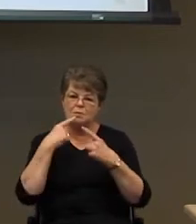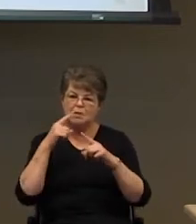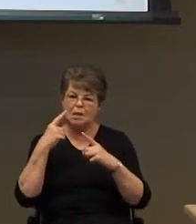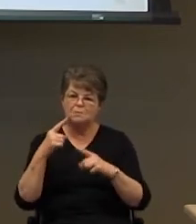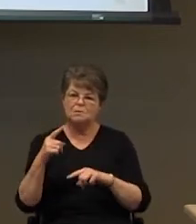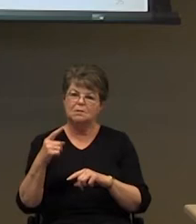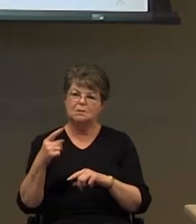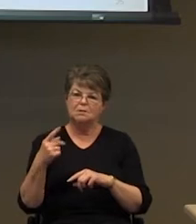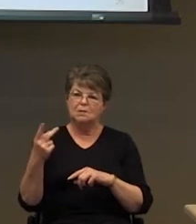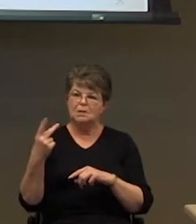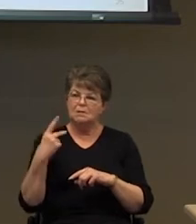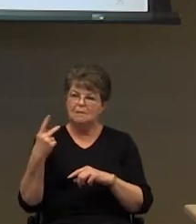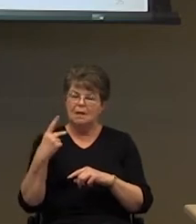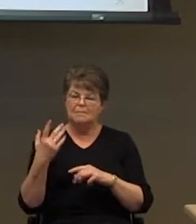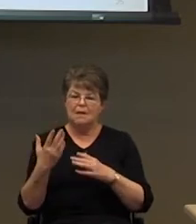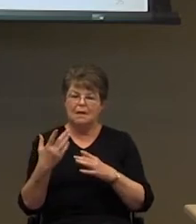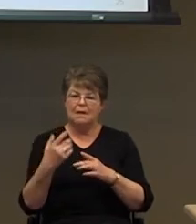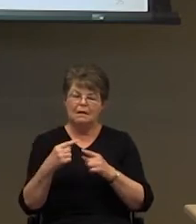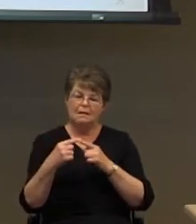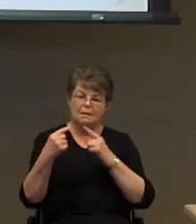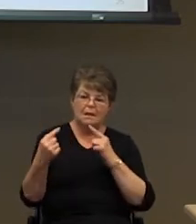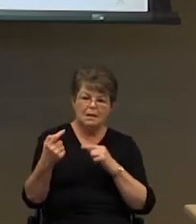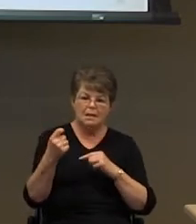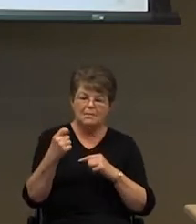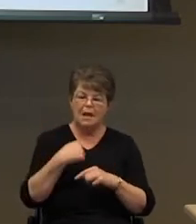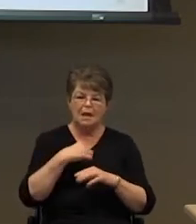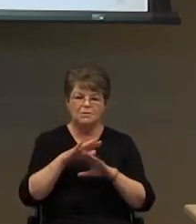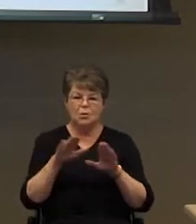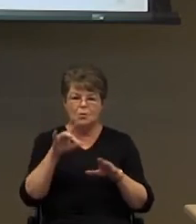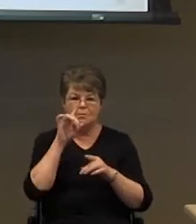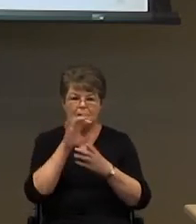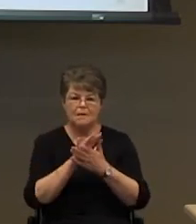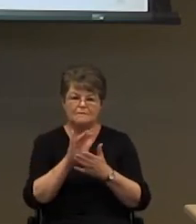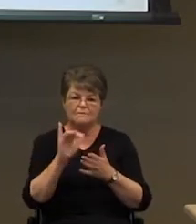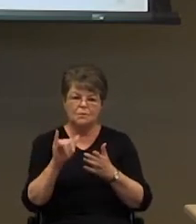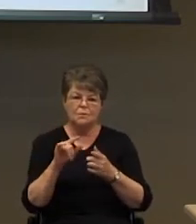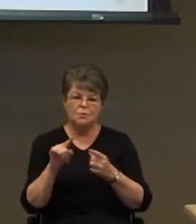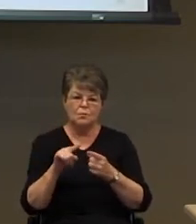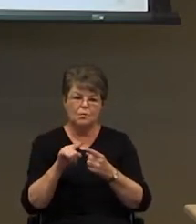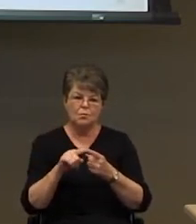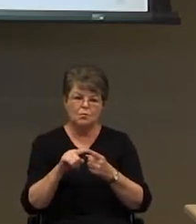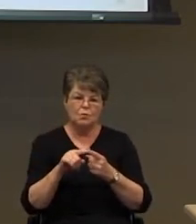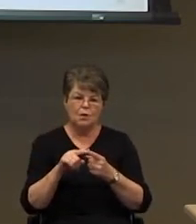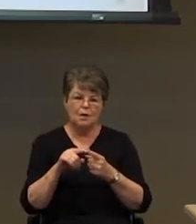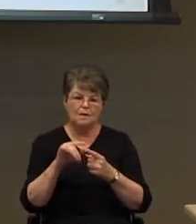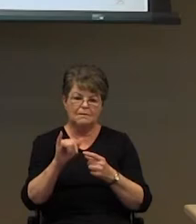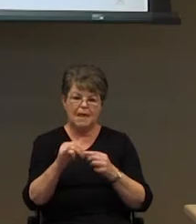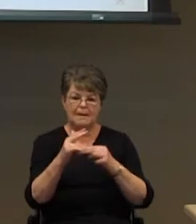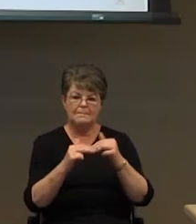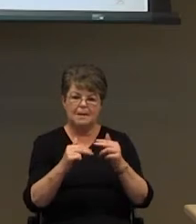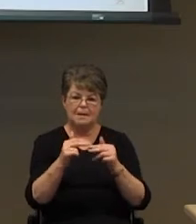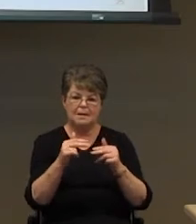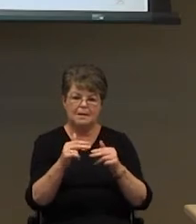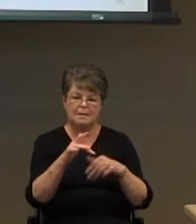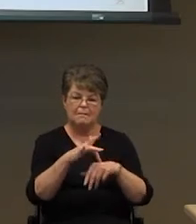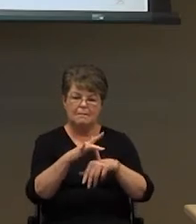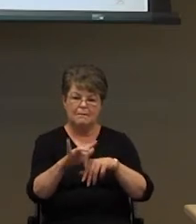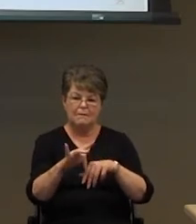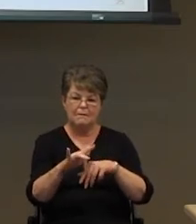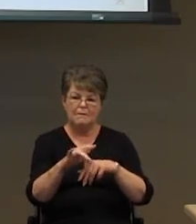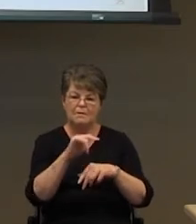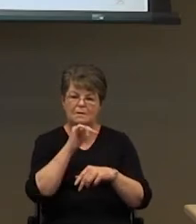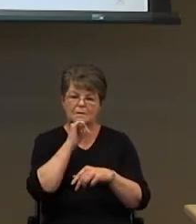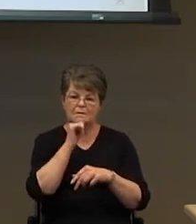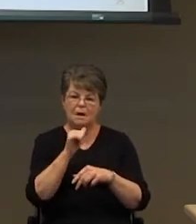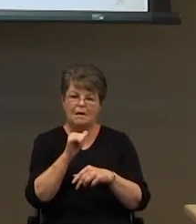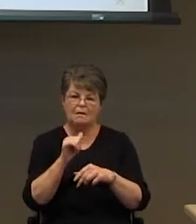I may diverge a little bit is I don't believe that, for example, when a building gets vacated, it would have backfilled so quickly without someone